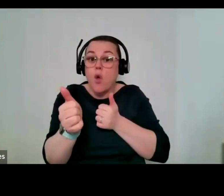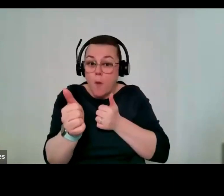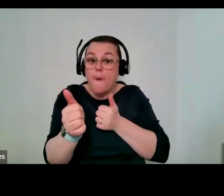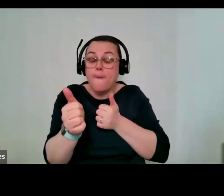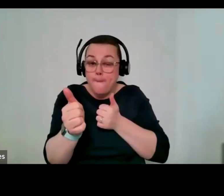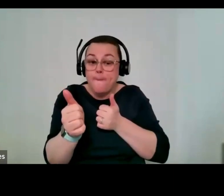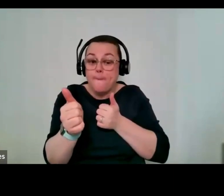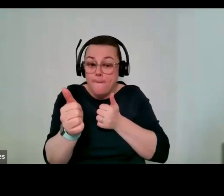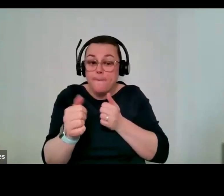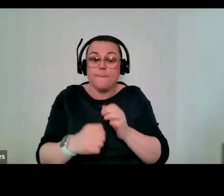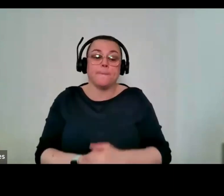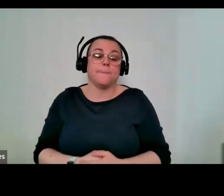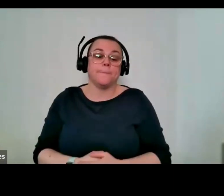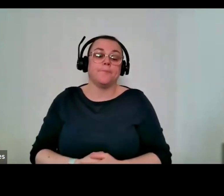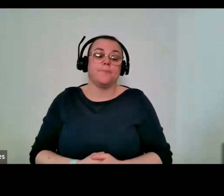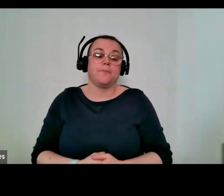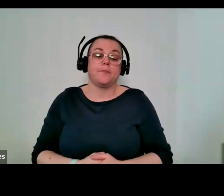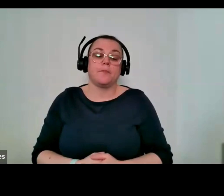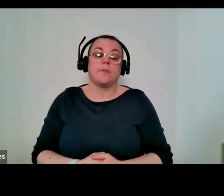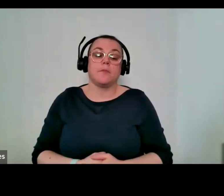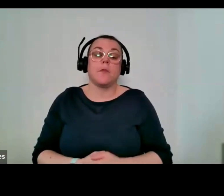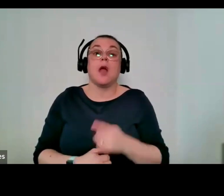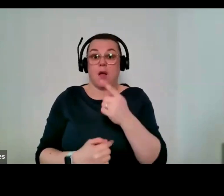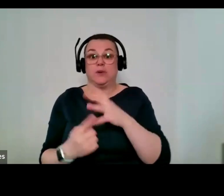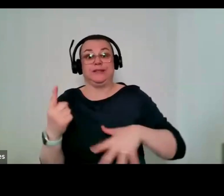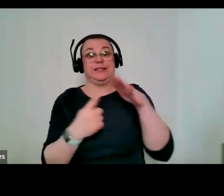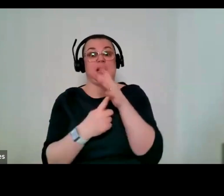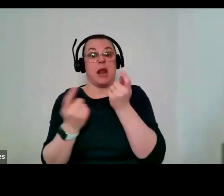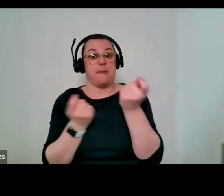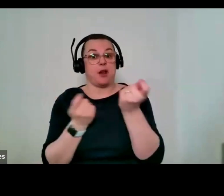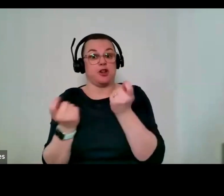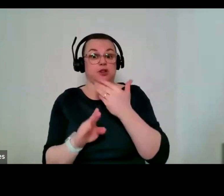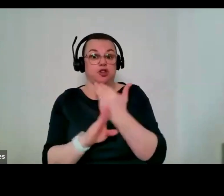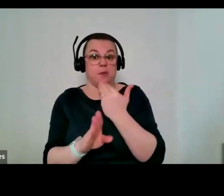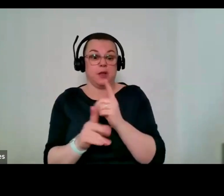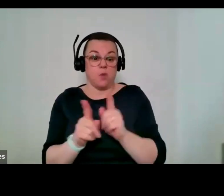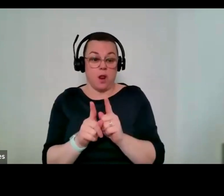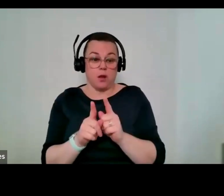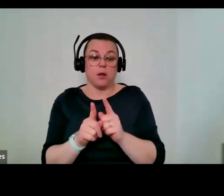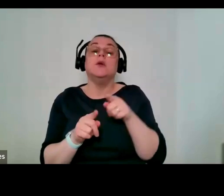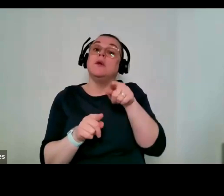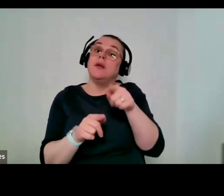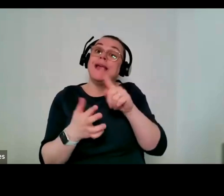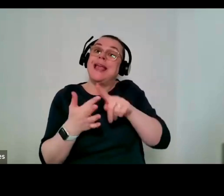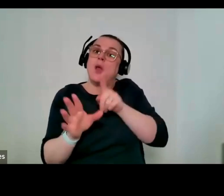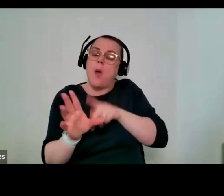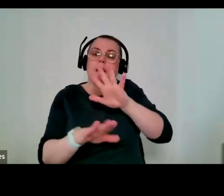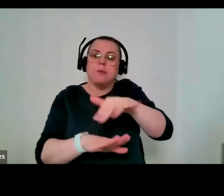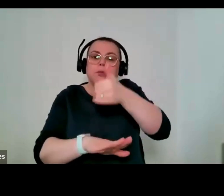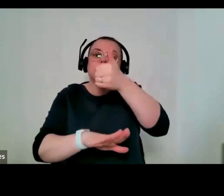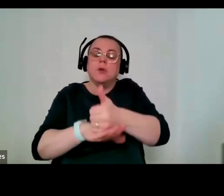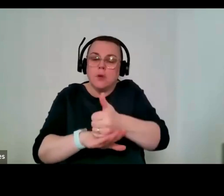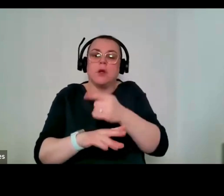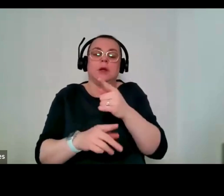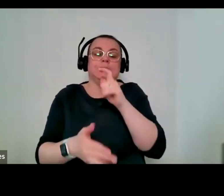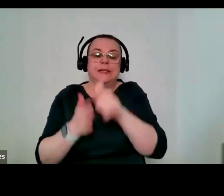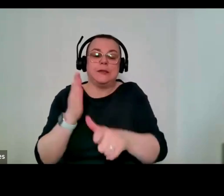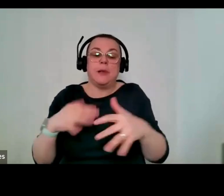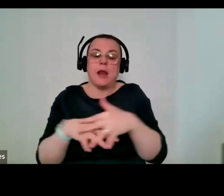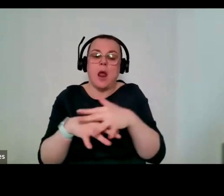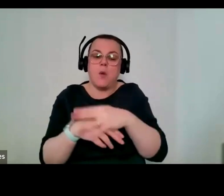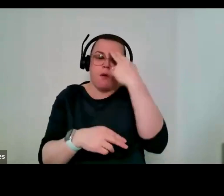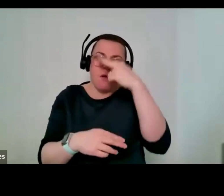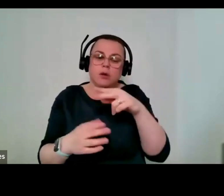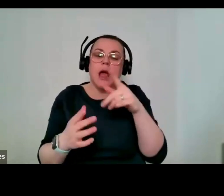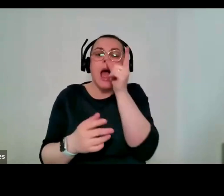role. And it was there that I set up a disability network called Ability EY